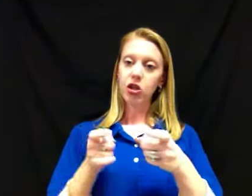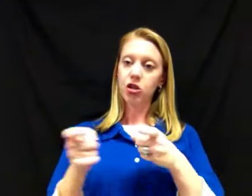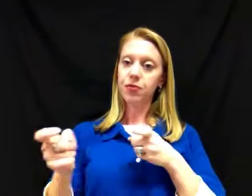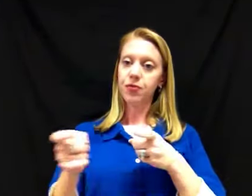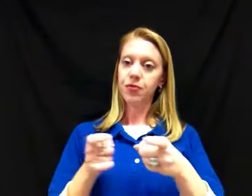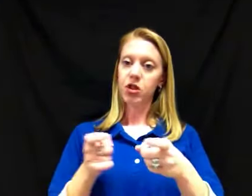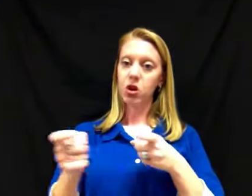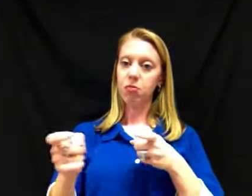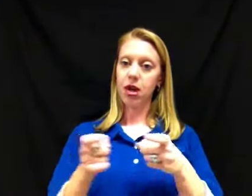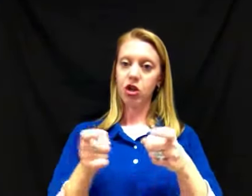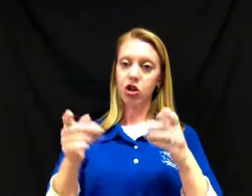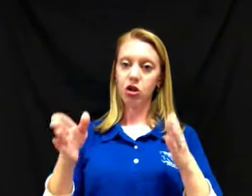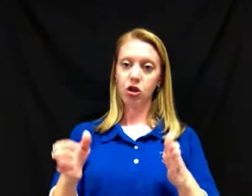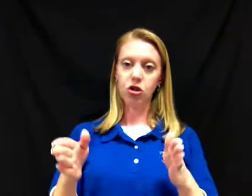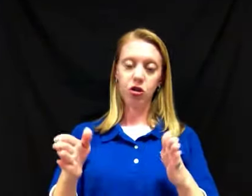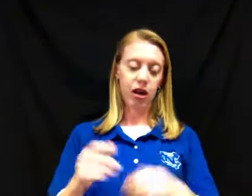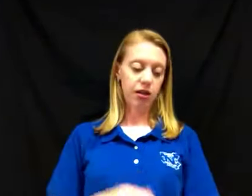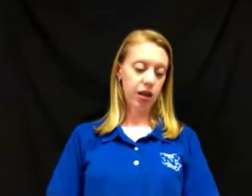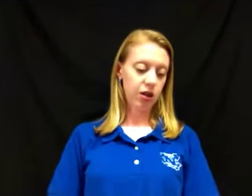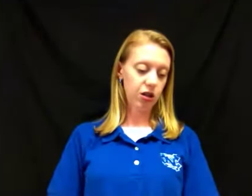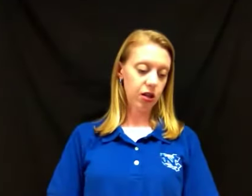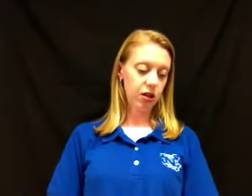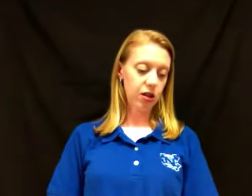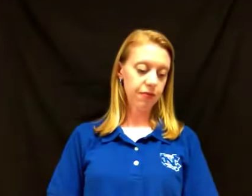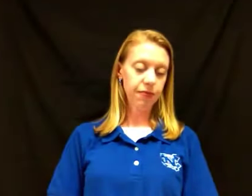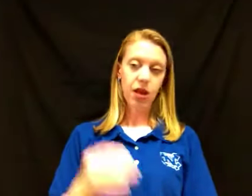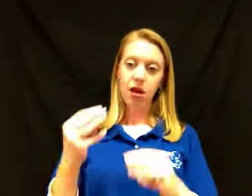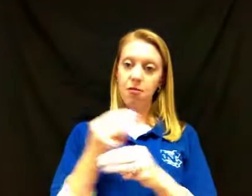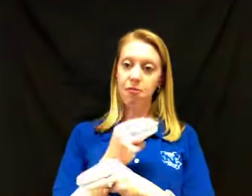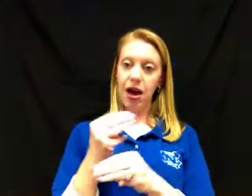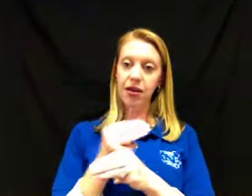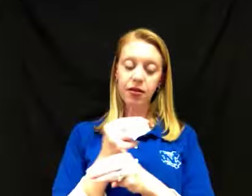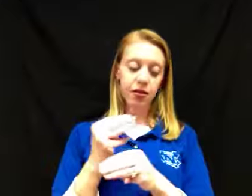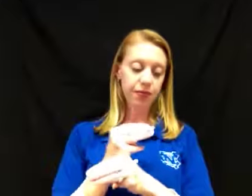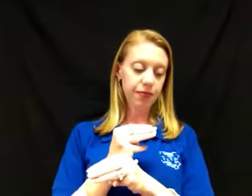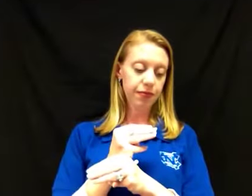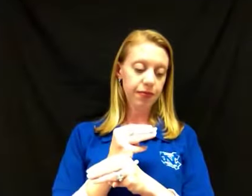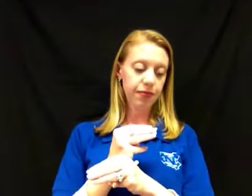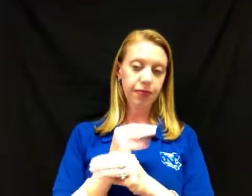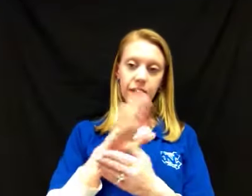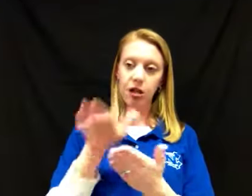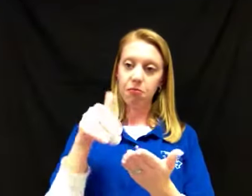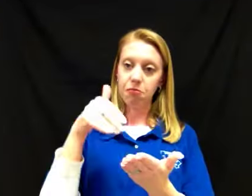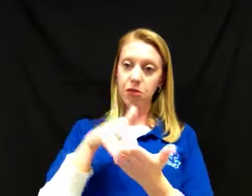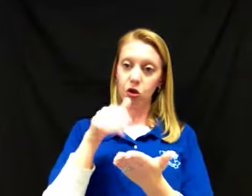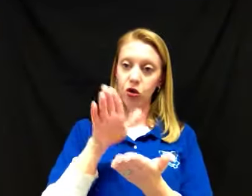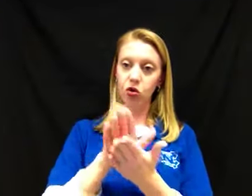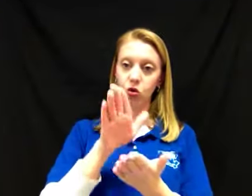Manage, so a manager, you'd add the agent ending. Math, middle school.